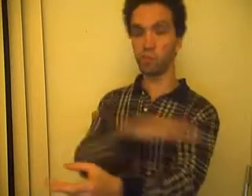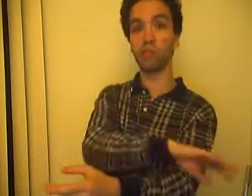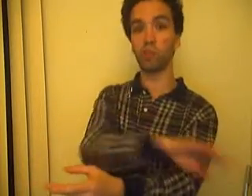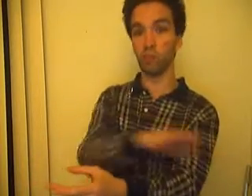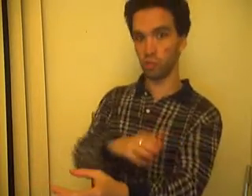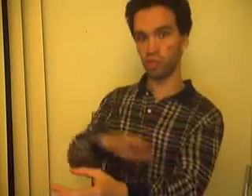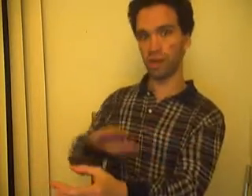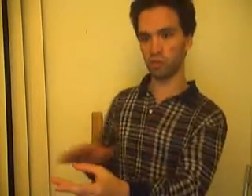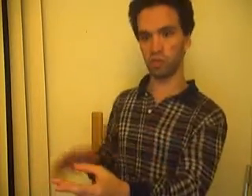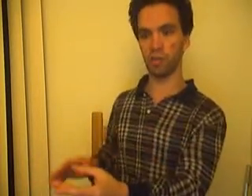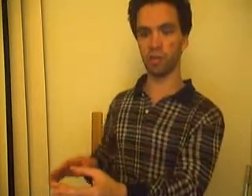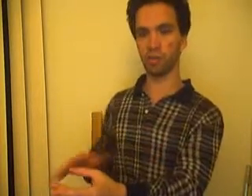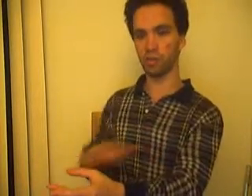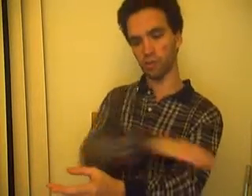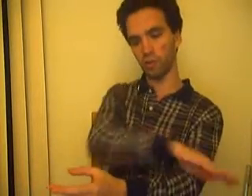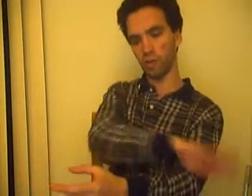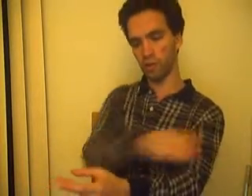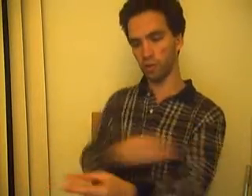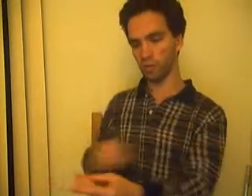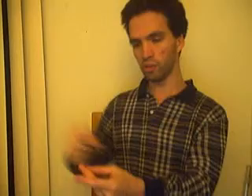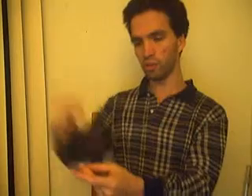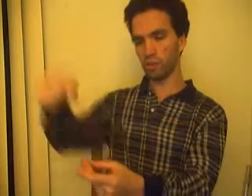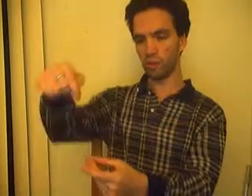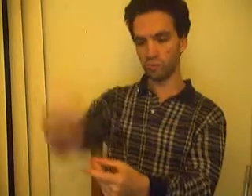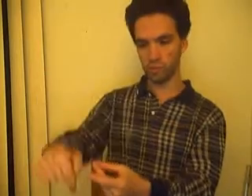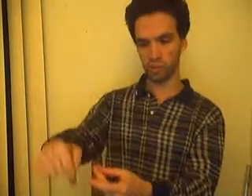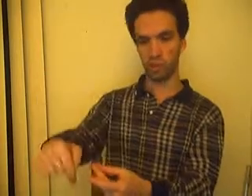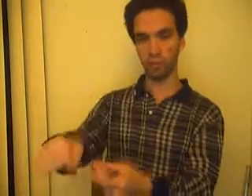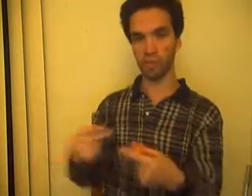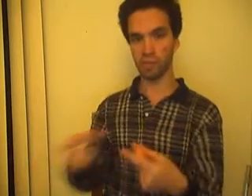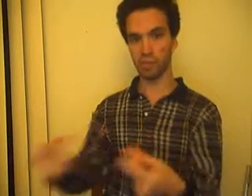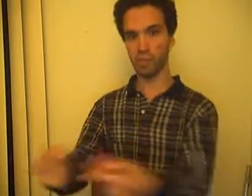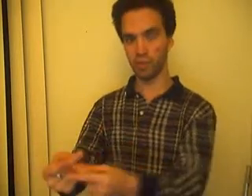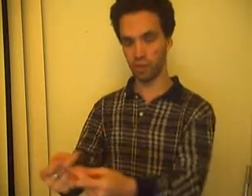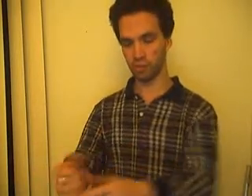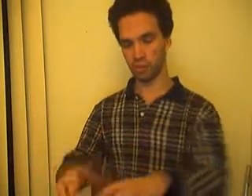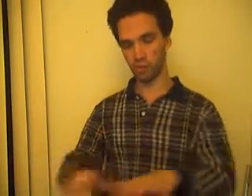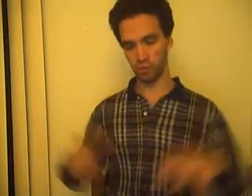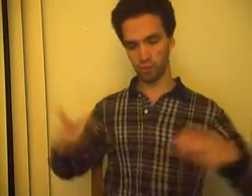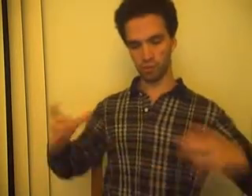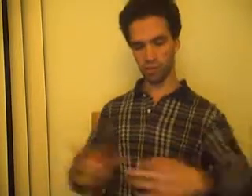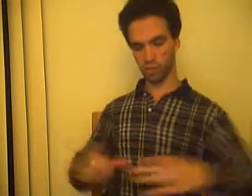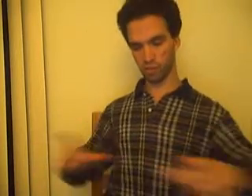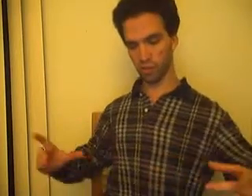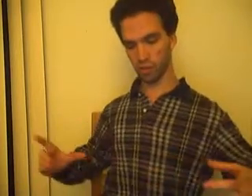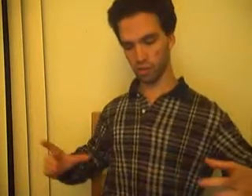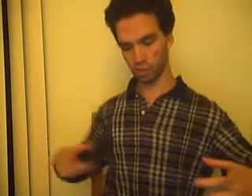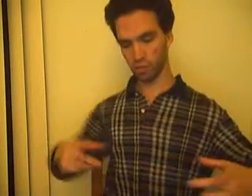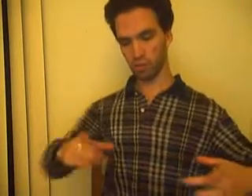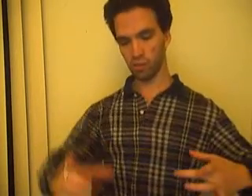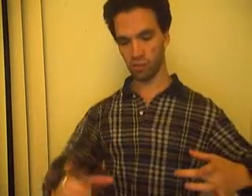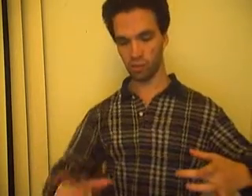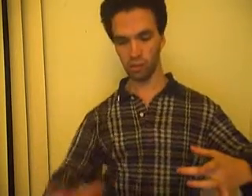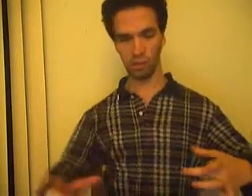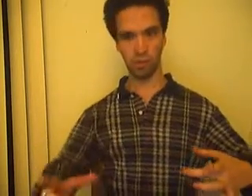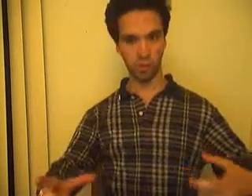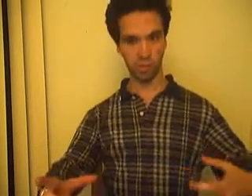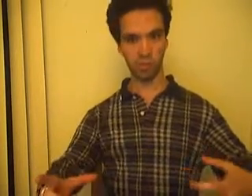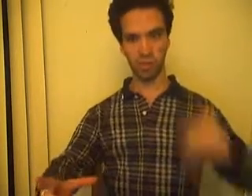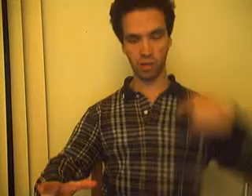spatial respect to the hills. So hills, I'm positioning place here. So the hills are here, the place is here, I'm